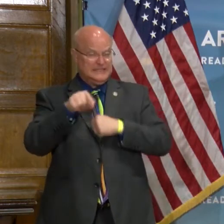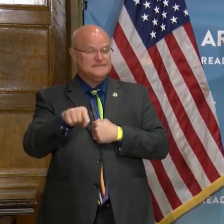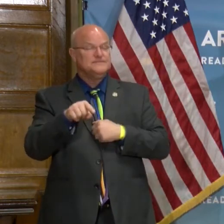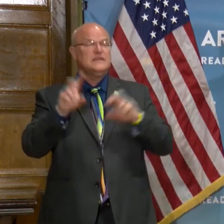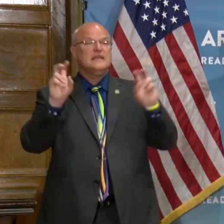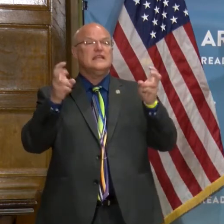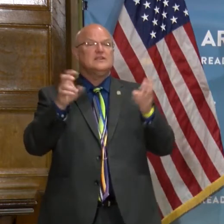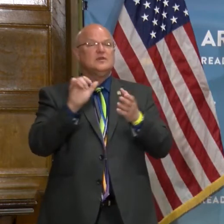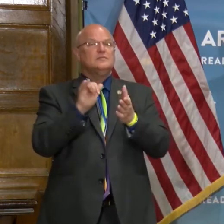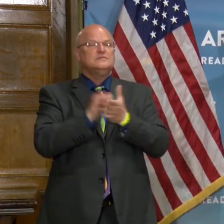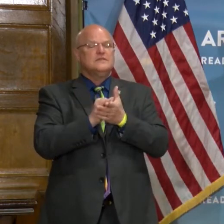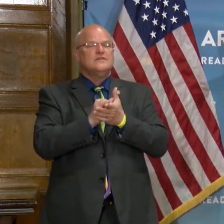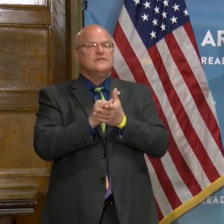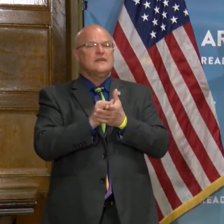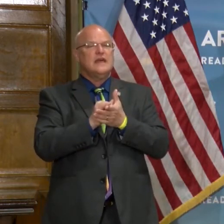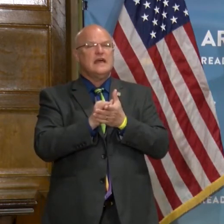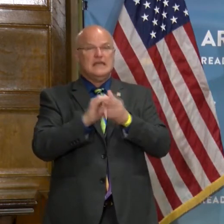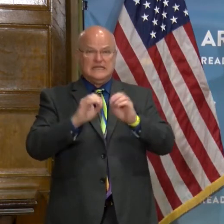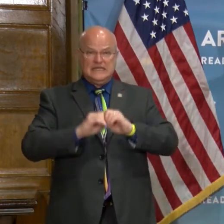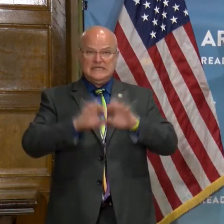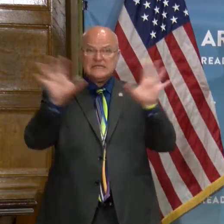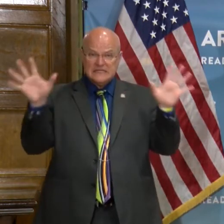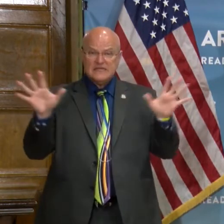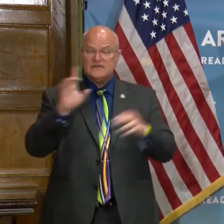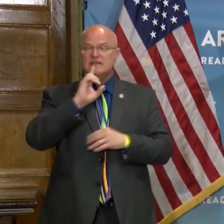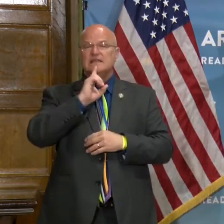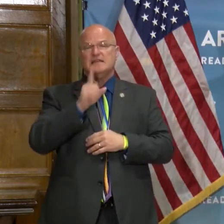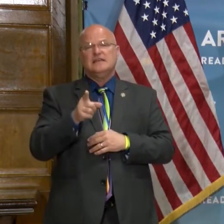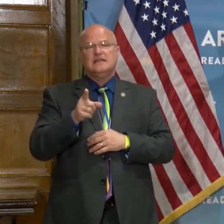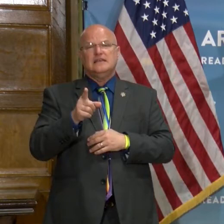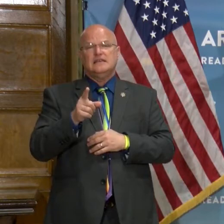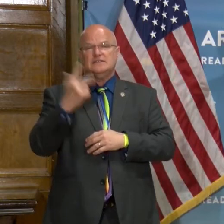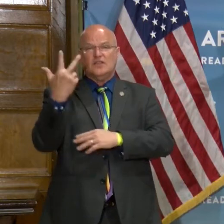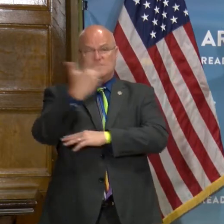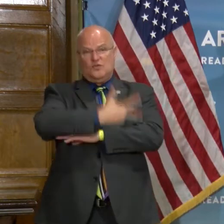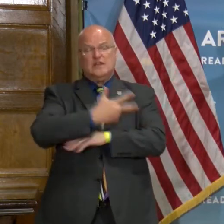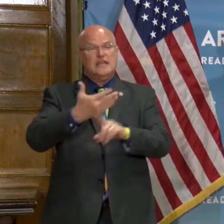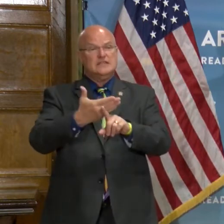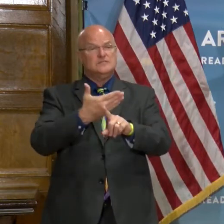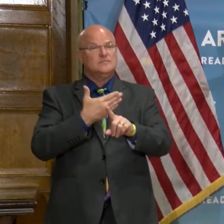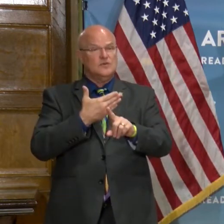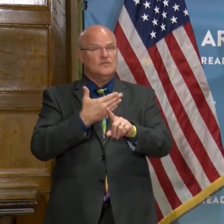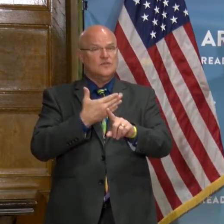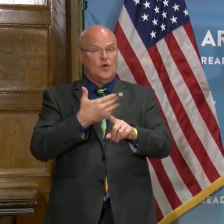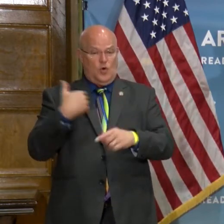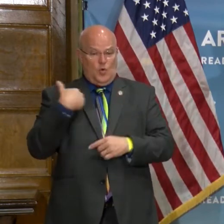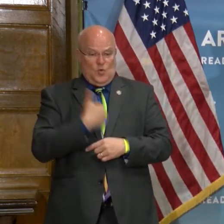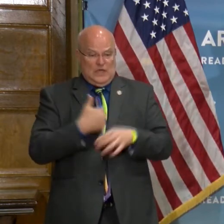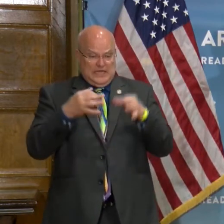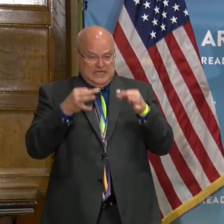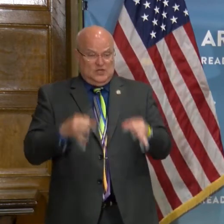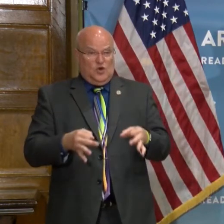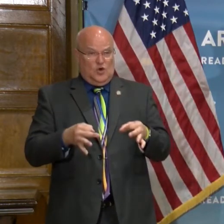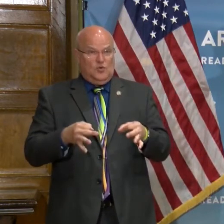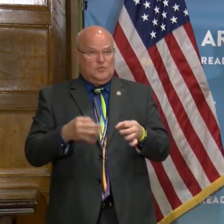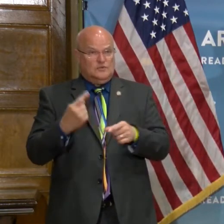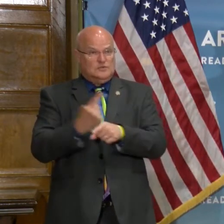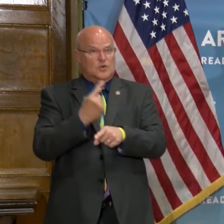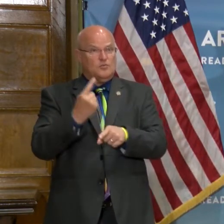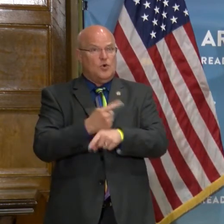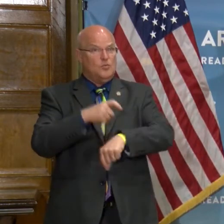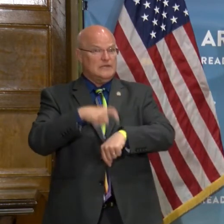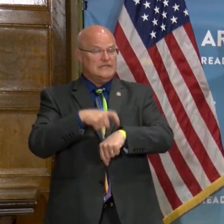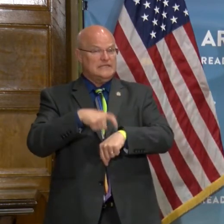in terms of that, clearly it is 3 days before we determined it was an